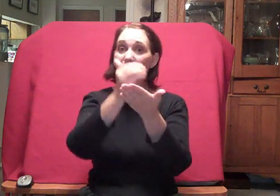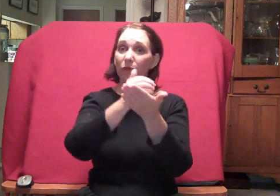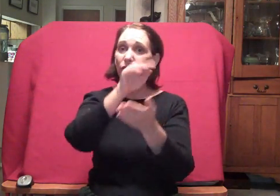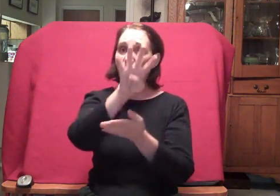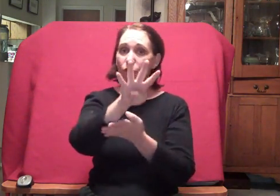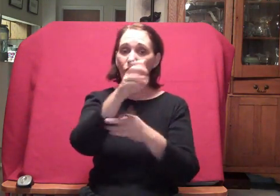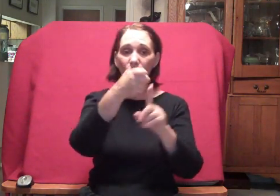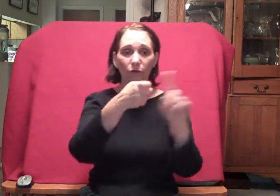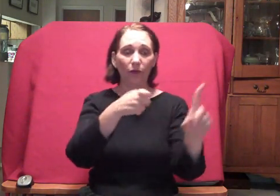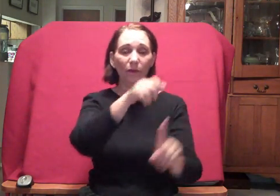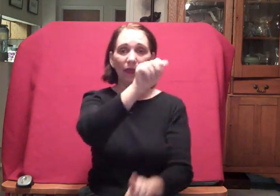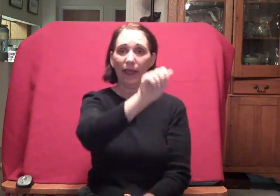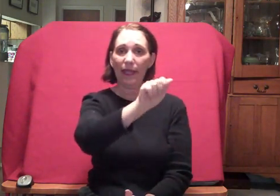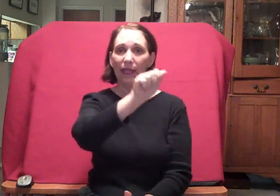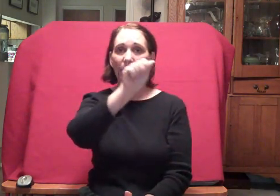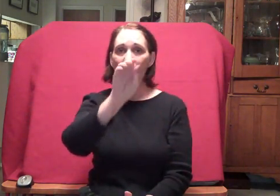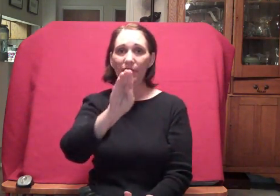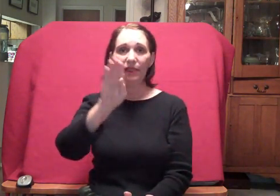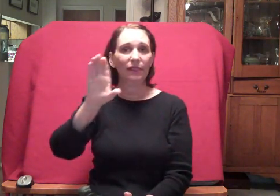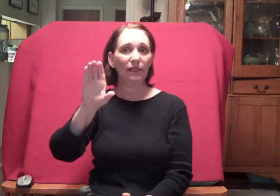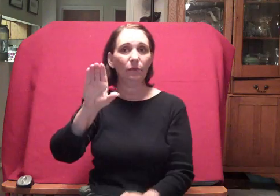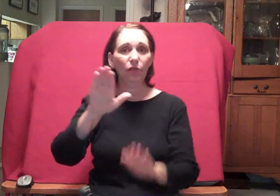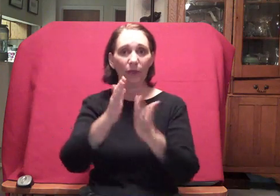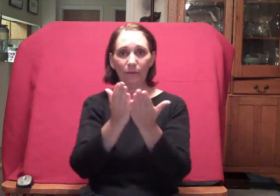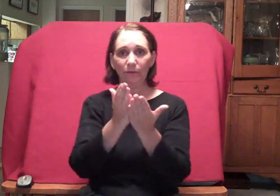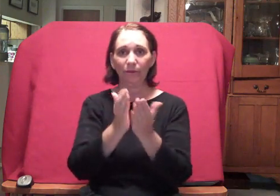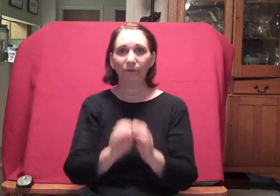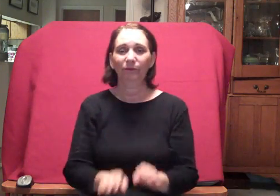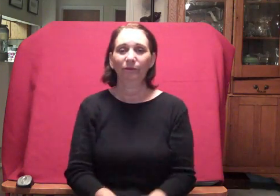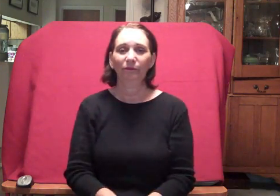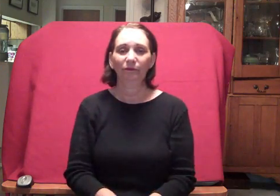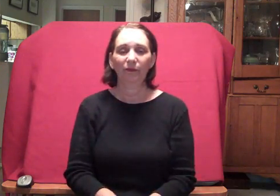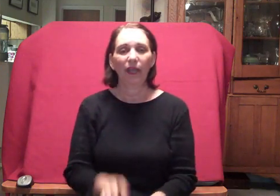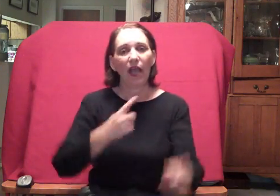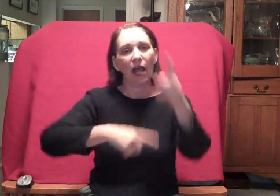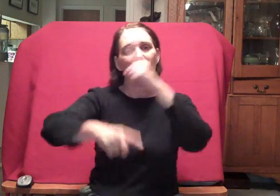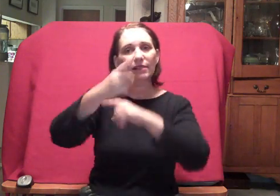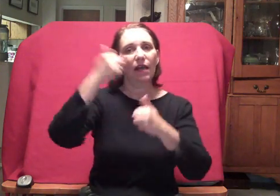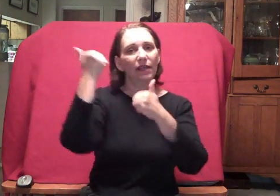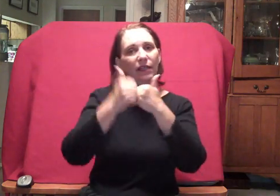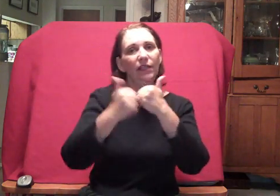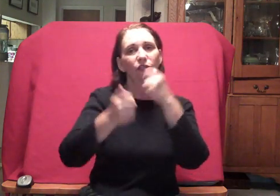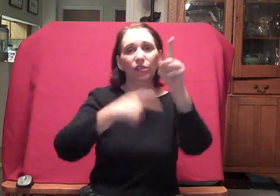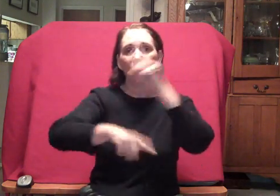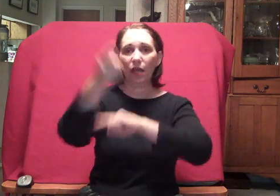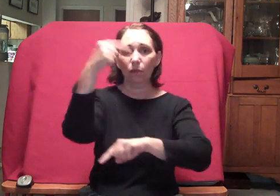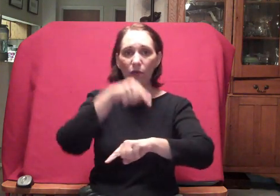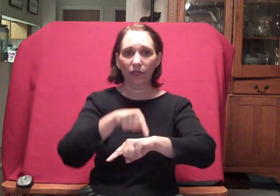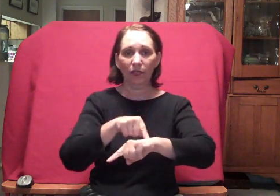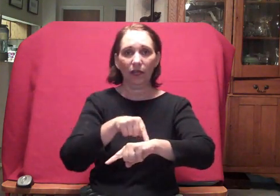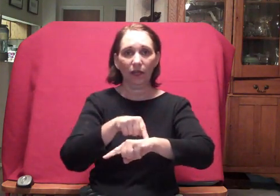chapter 4 from the ABC book. I'll sign each sign one time.